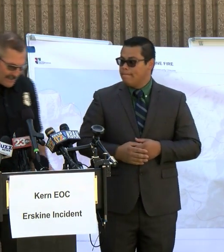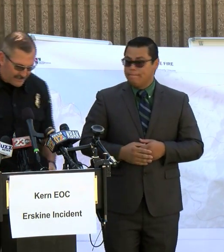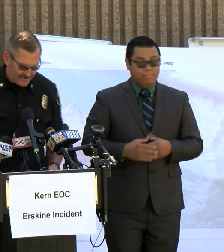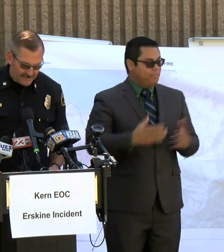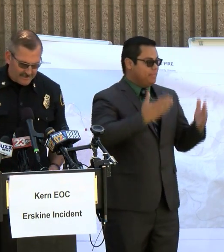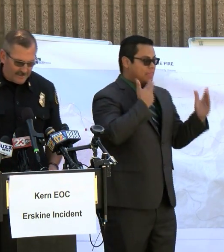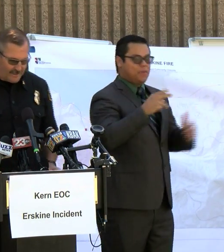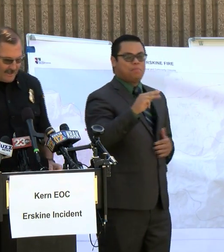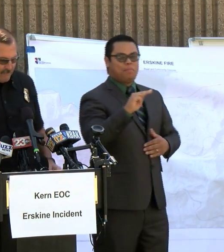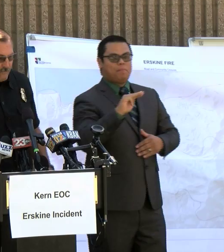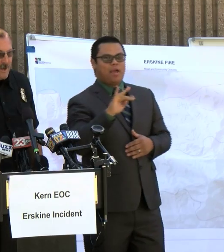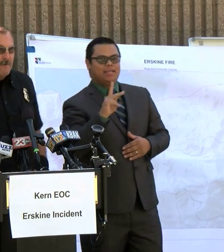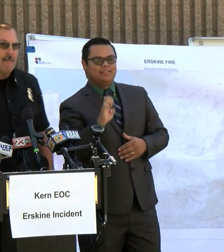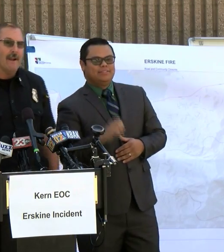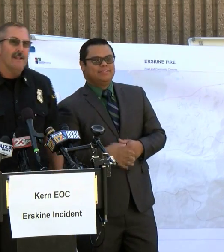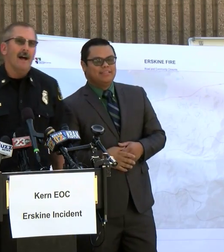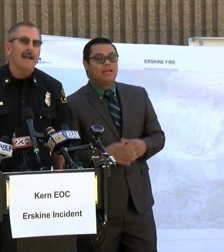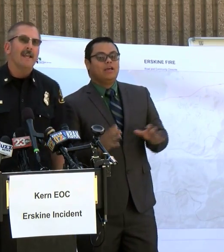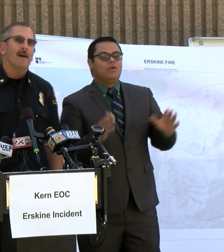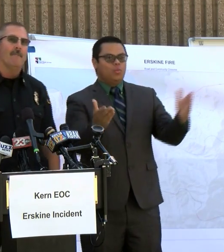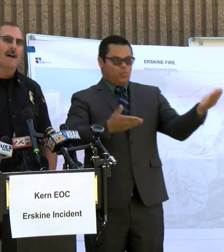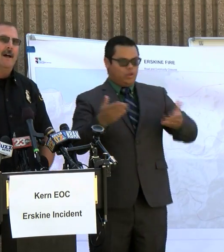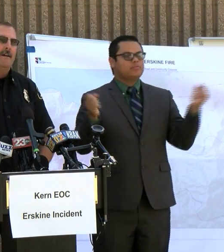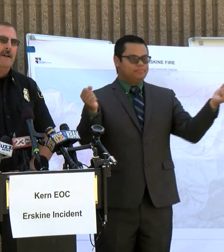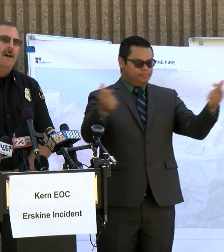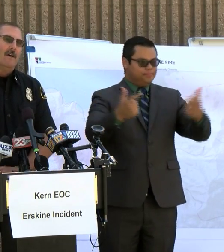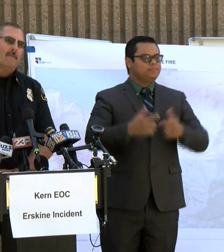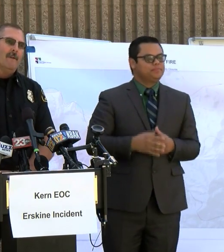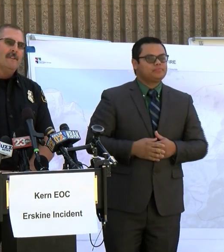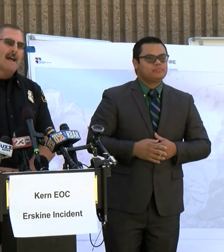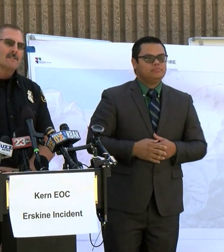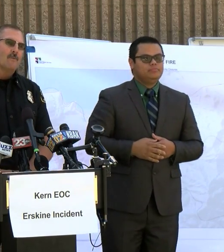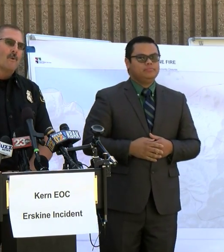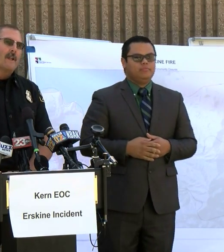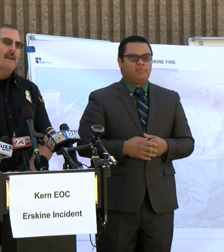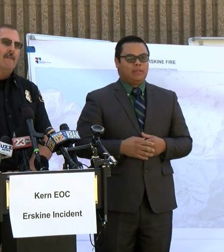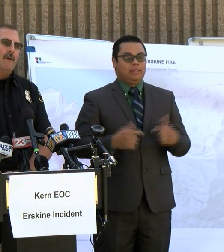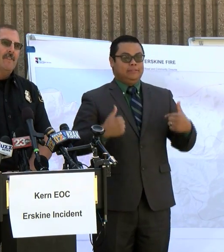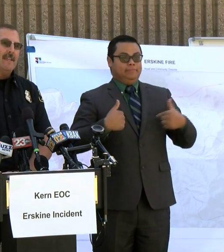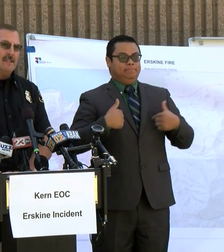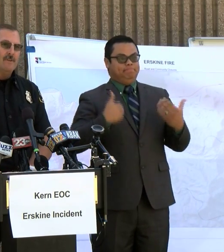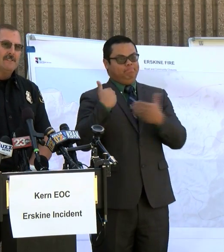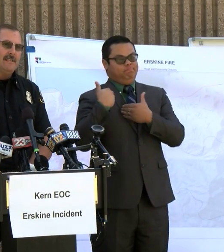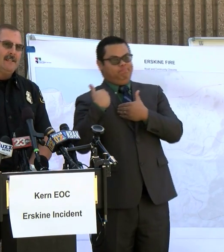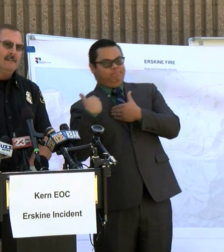Thank you, Mike. Welcome, everybody. I am been tasked with working